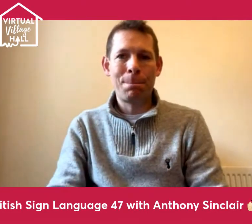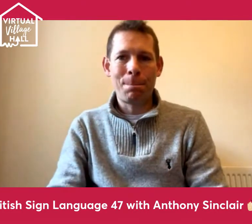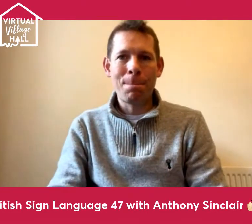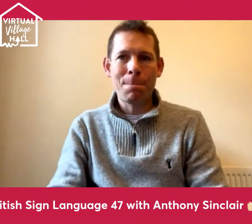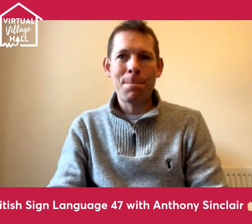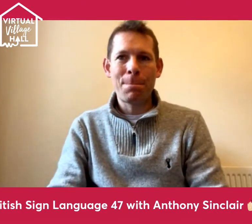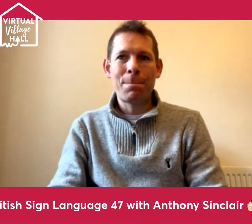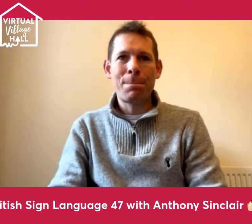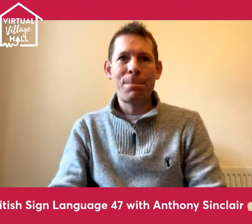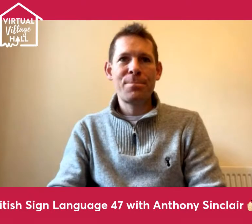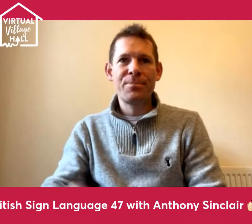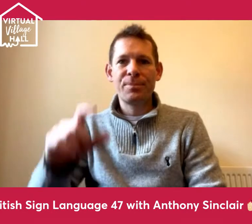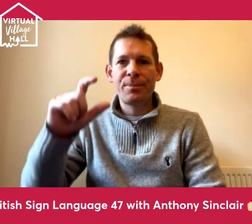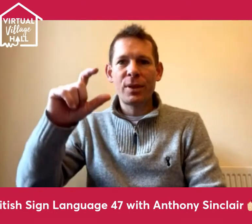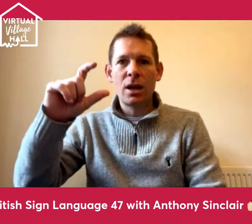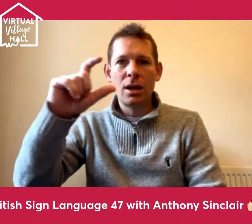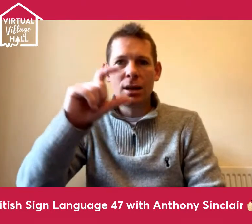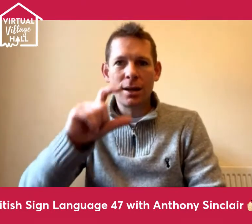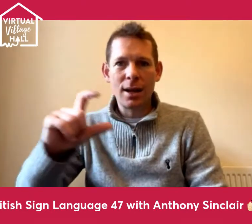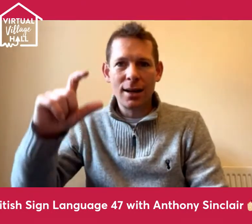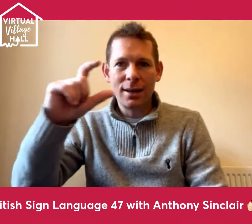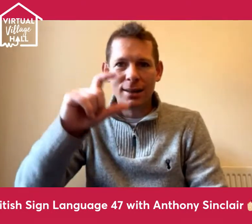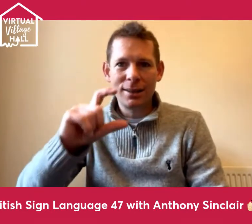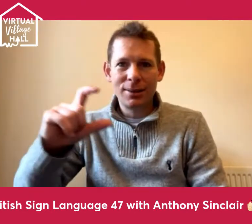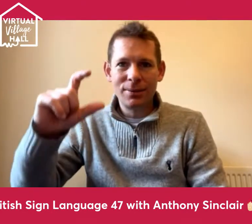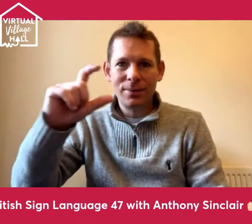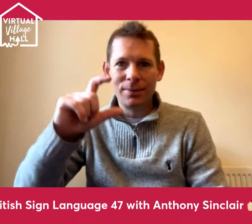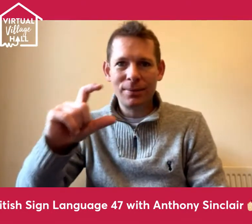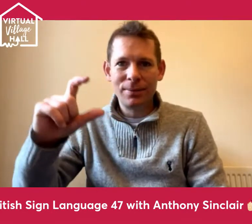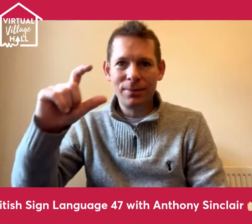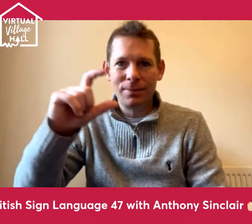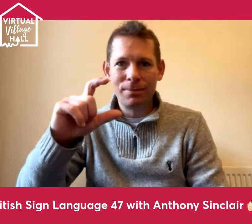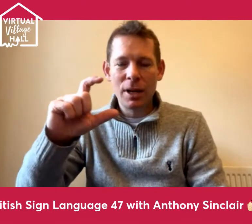Okay, so let's do these again. That's the sign for colours.